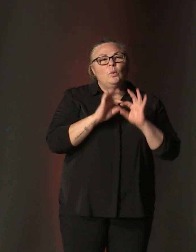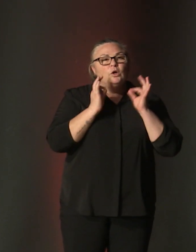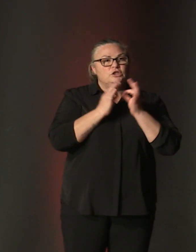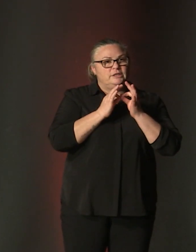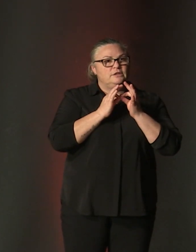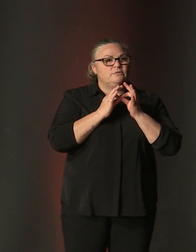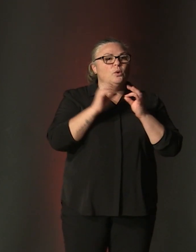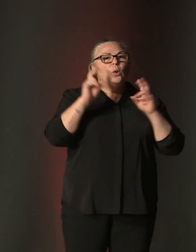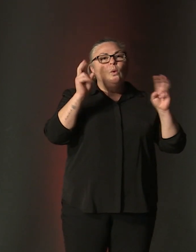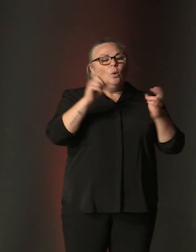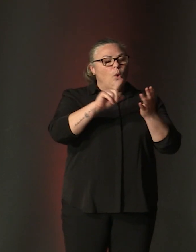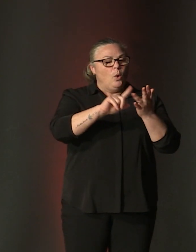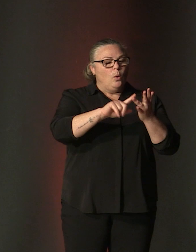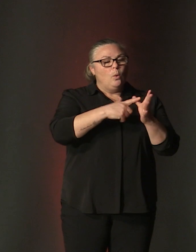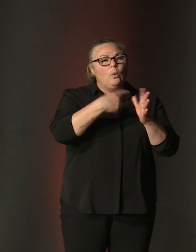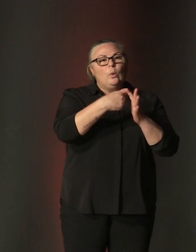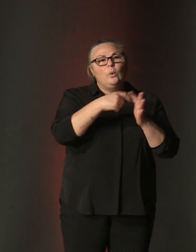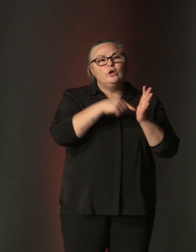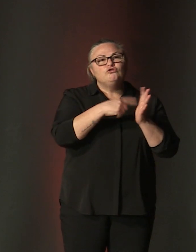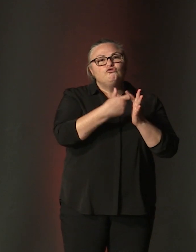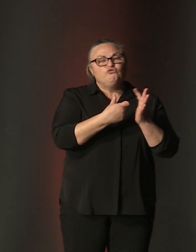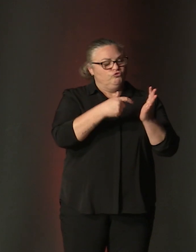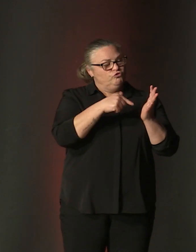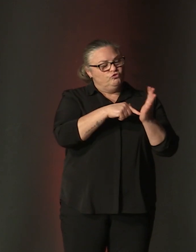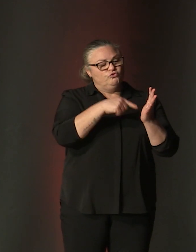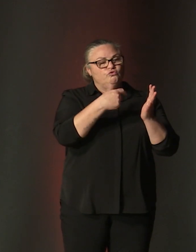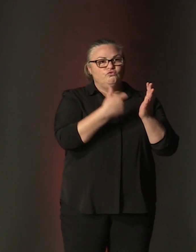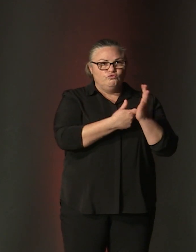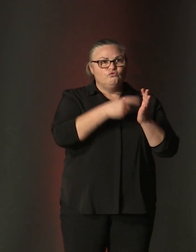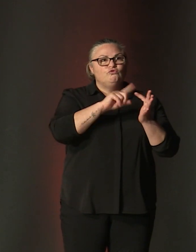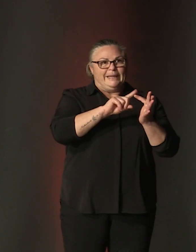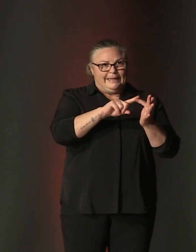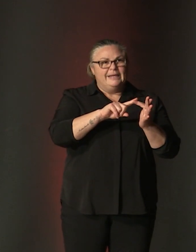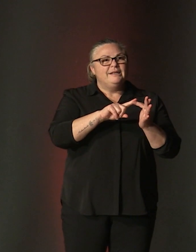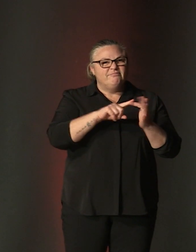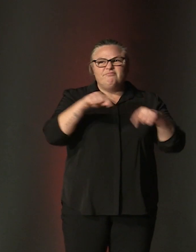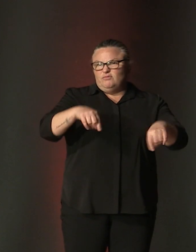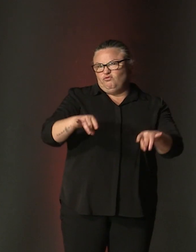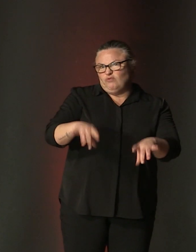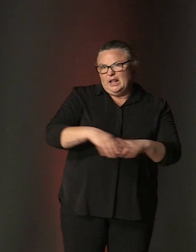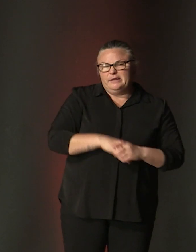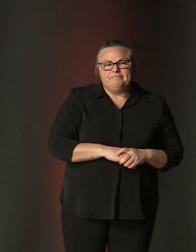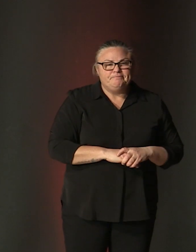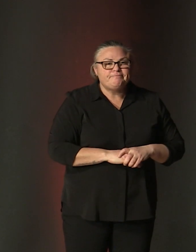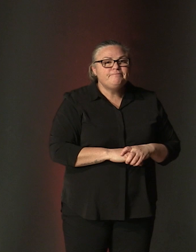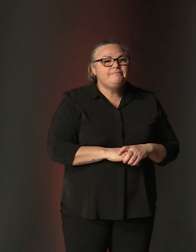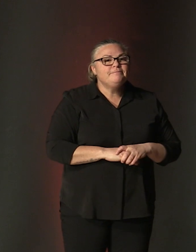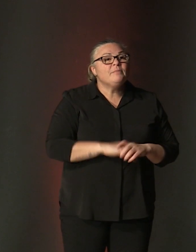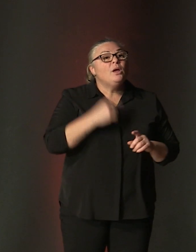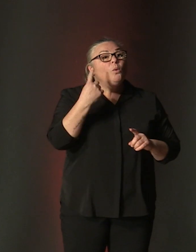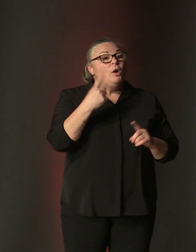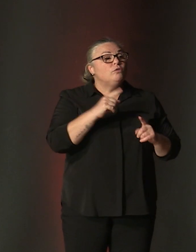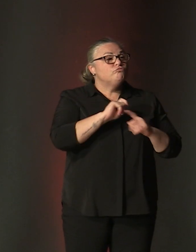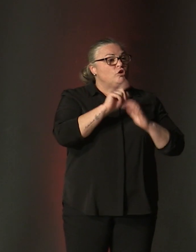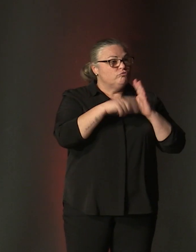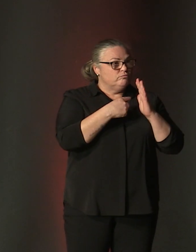Oak Tree. We are a youth-led development NGO based right here in Australia. And one of our main programs is called the Oak